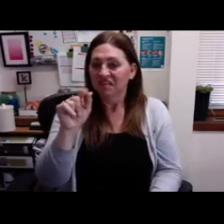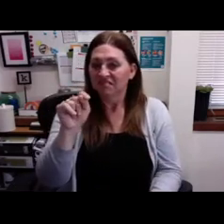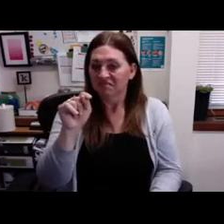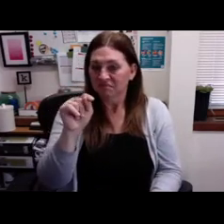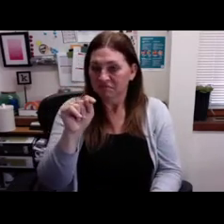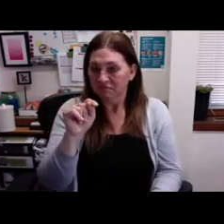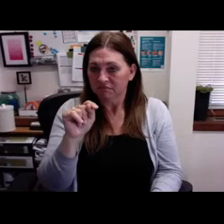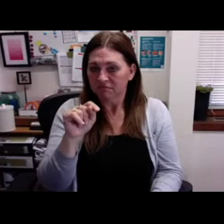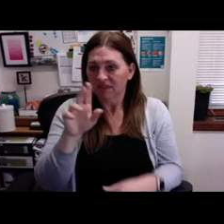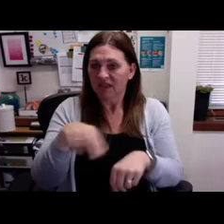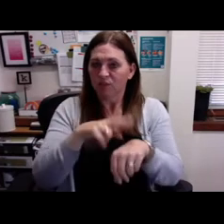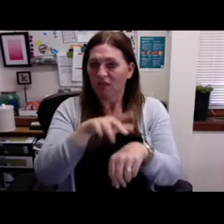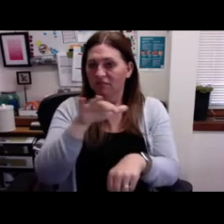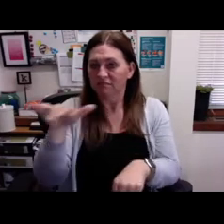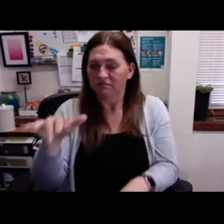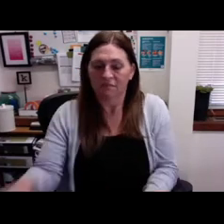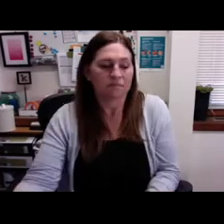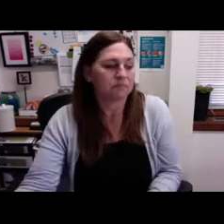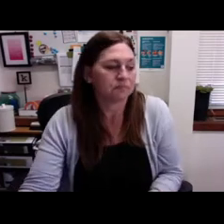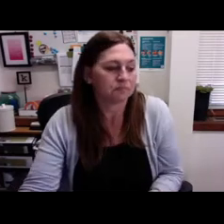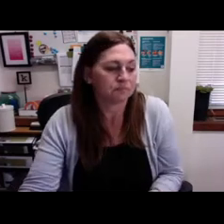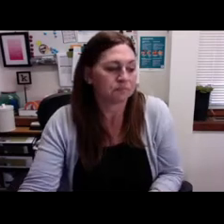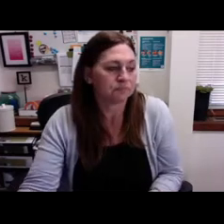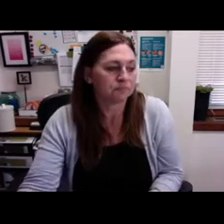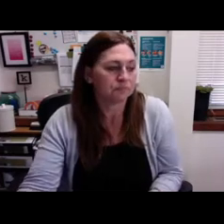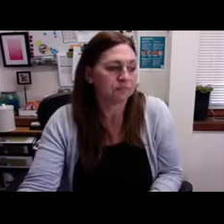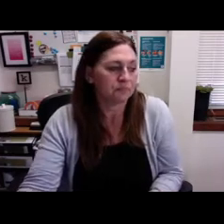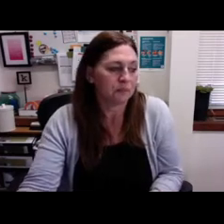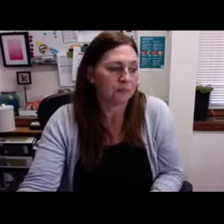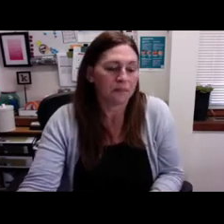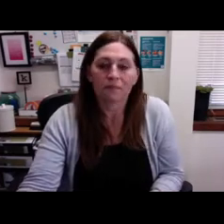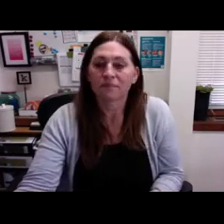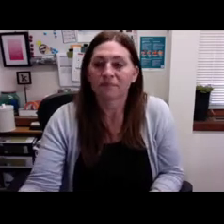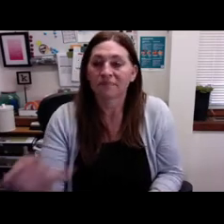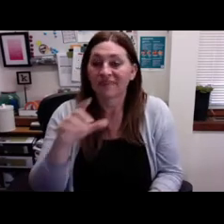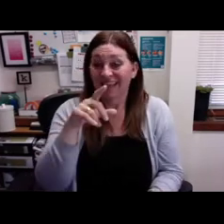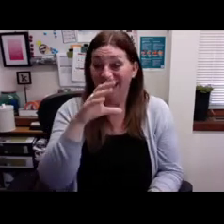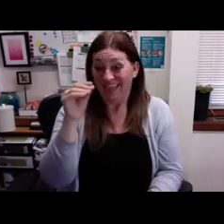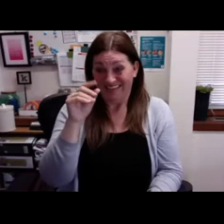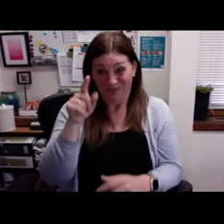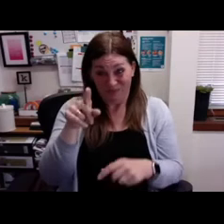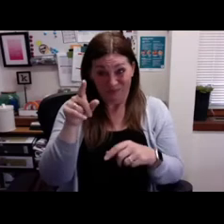So cat is very quick to spell, C-A-T, it's very natural.